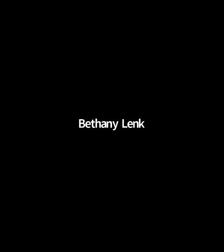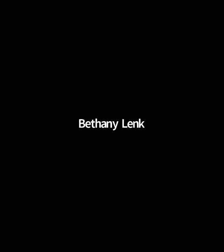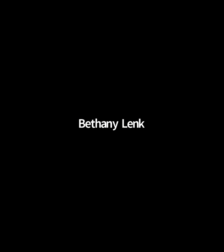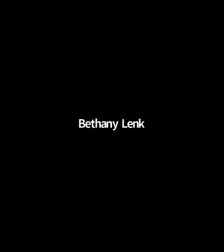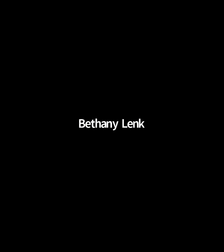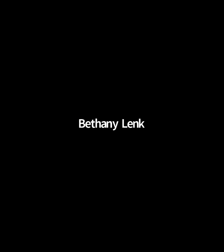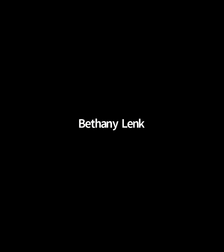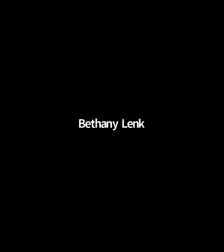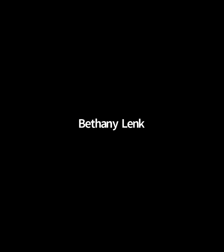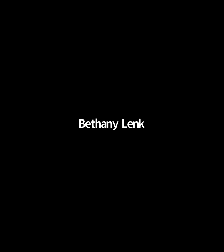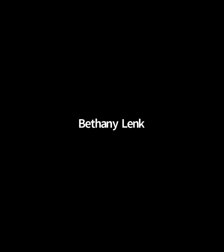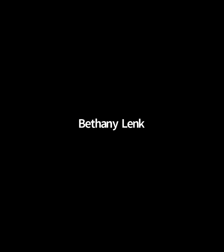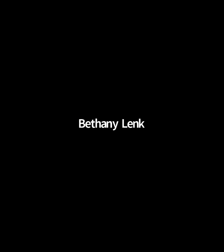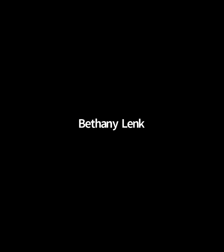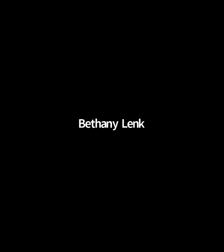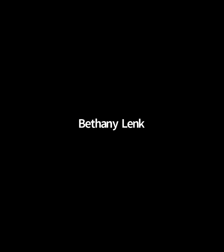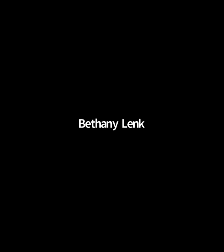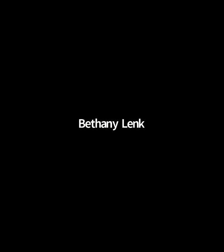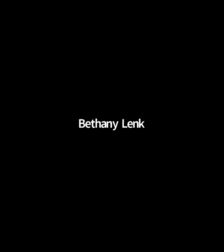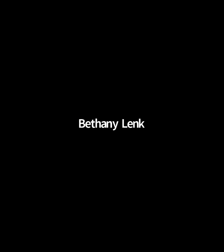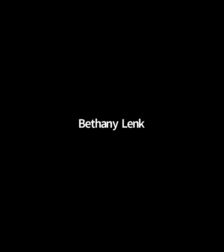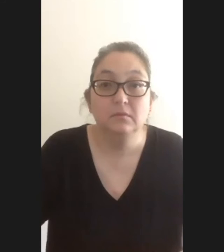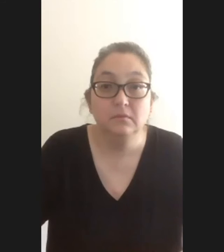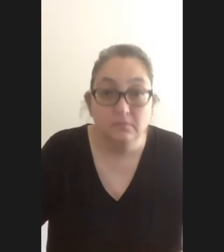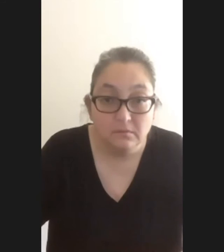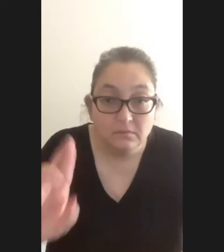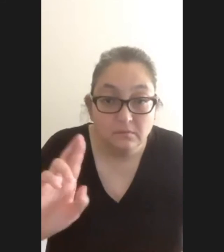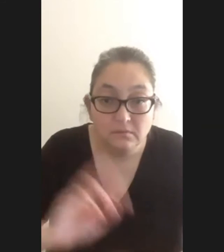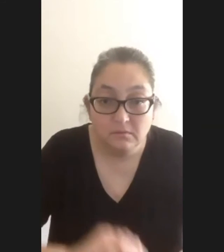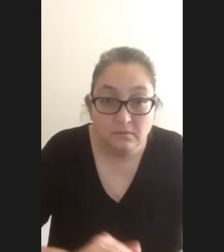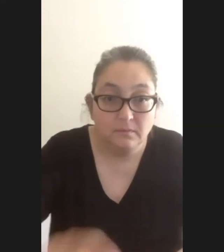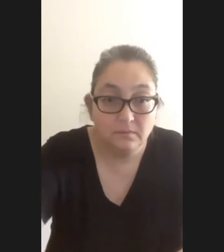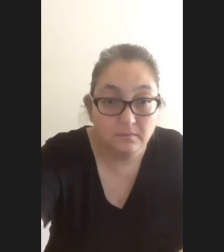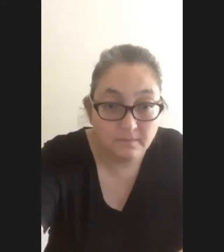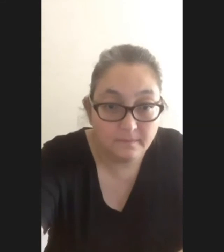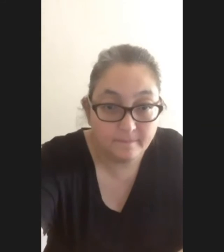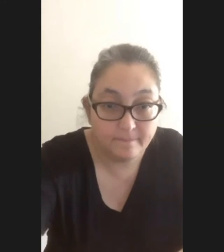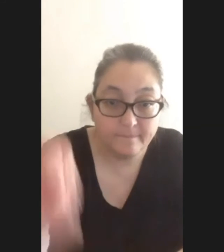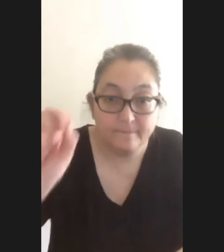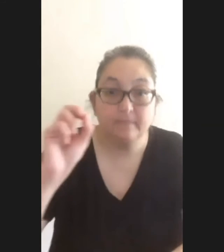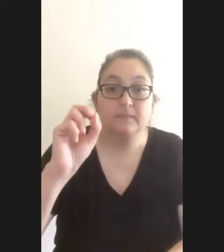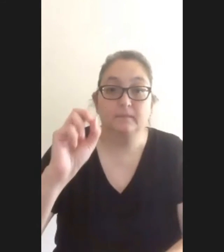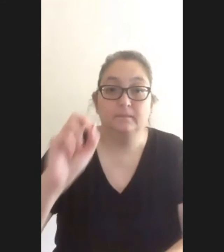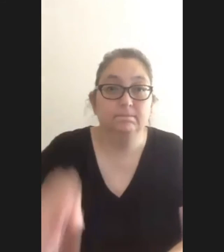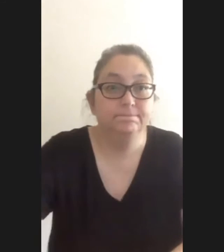I just want to make sure that Jenny is spotlighted. Okay, go ahead.